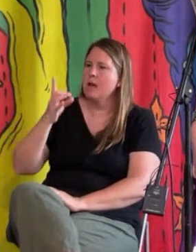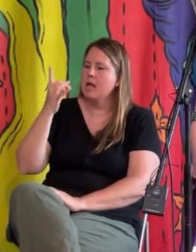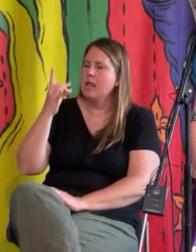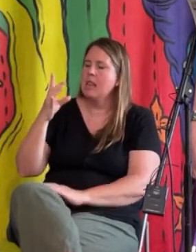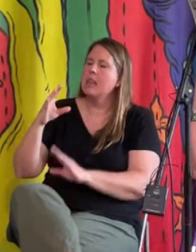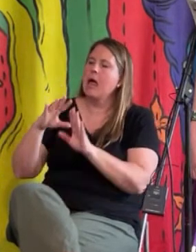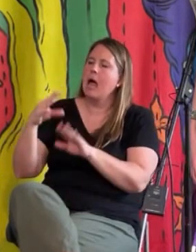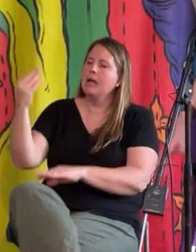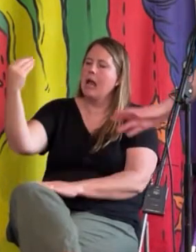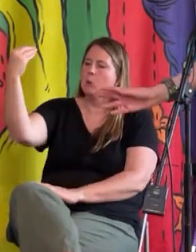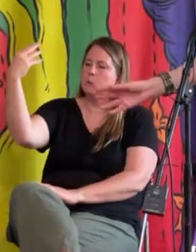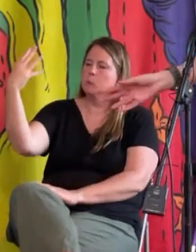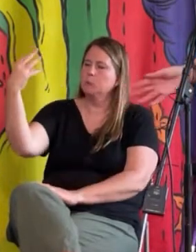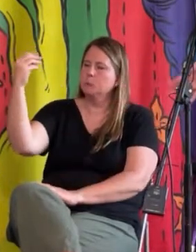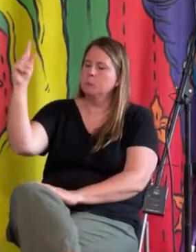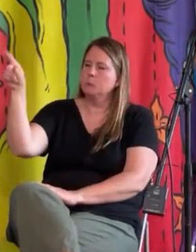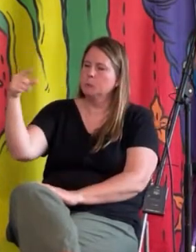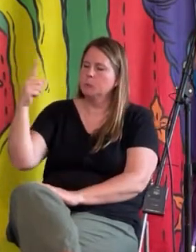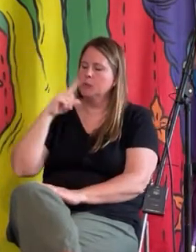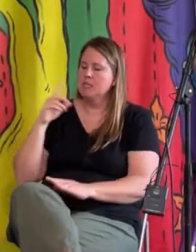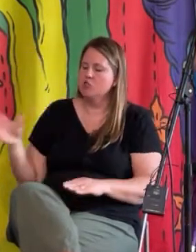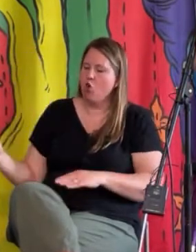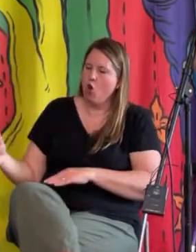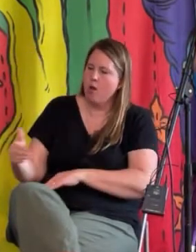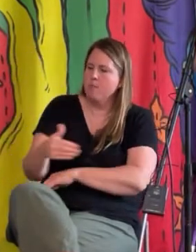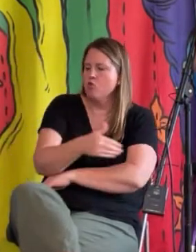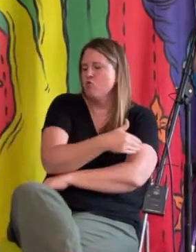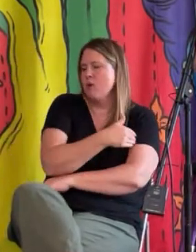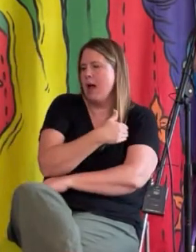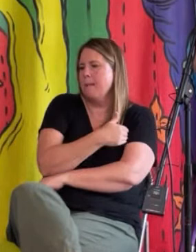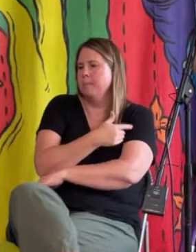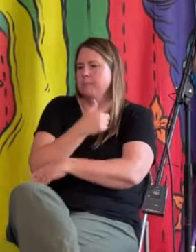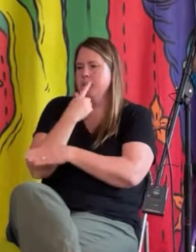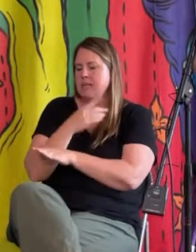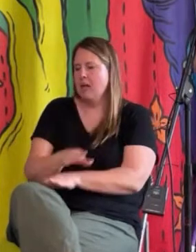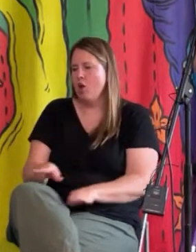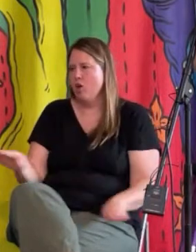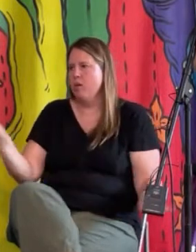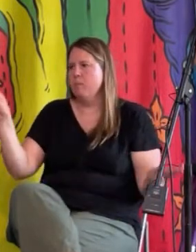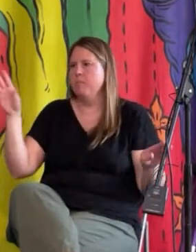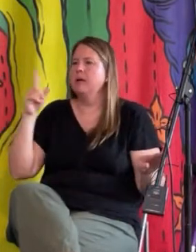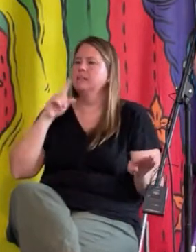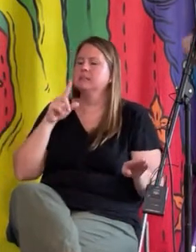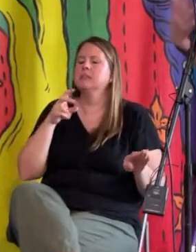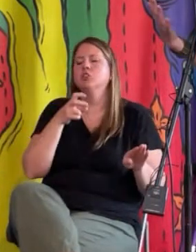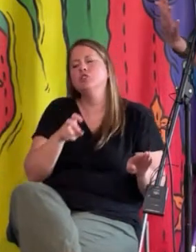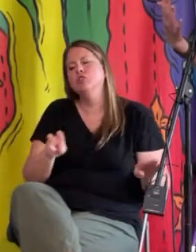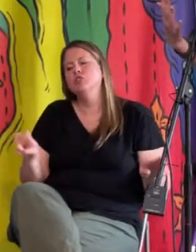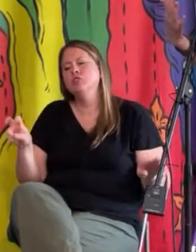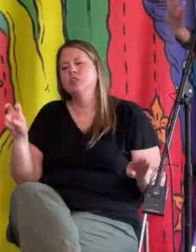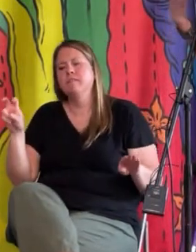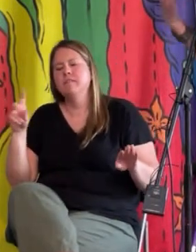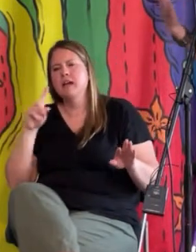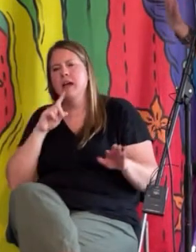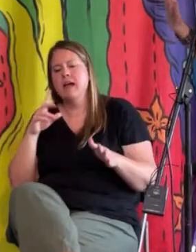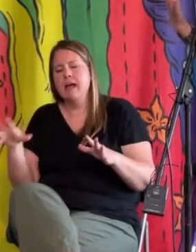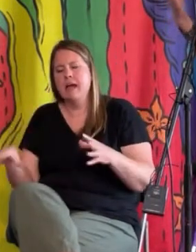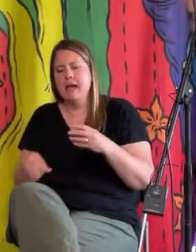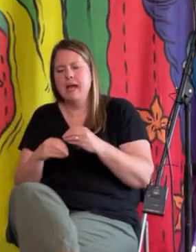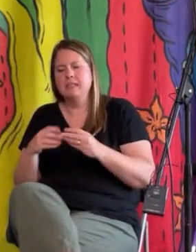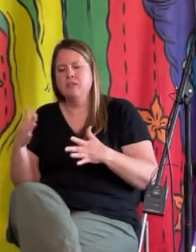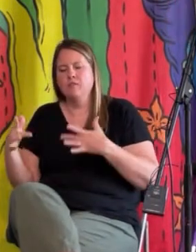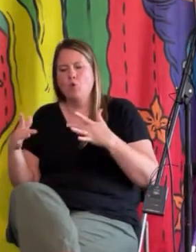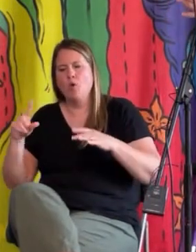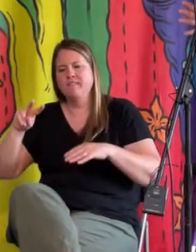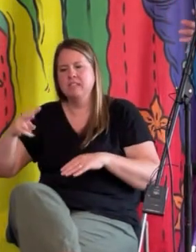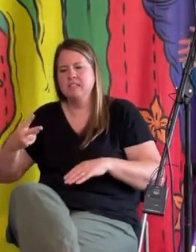I say. His arm around me, arabesque. He shifts adds the flourish of his other arm